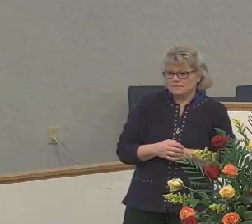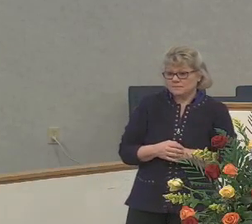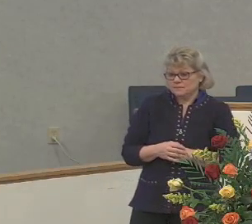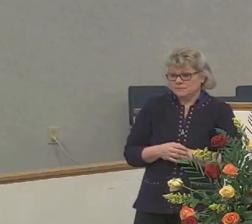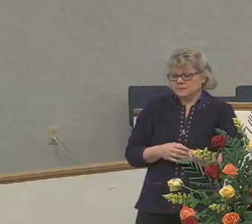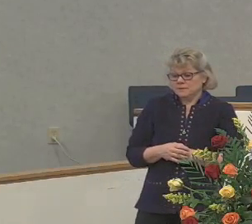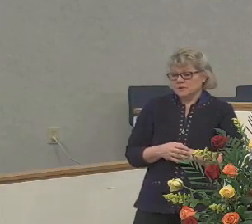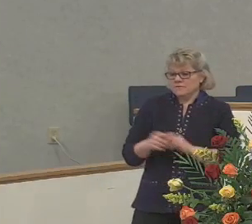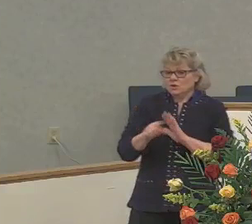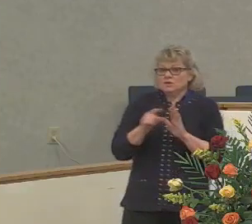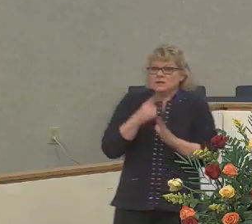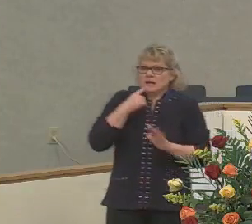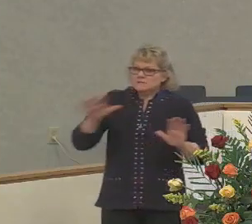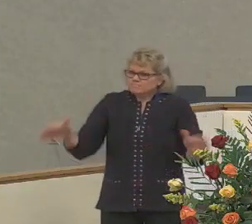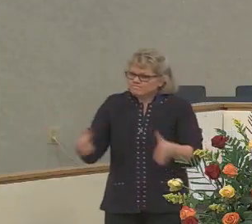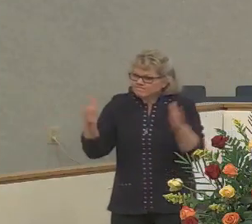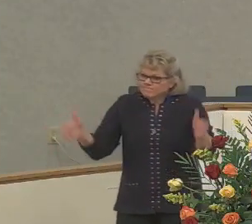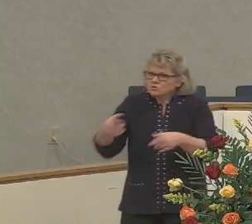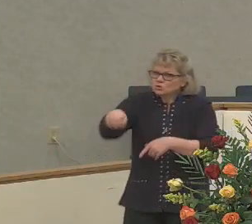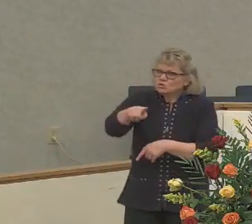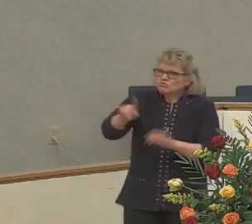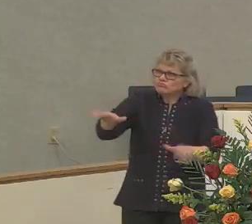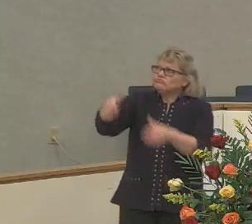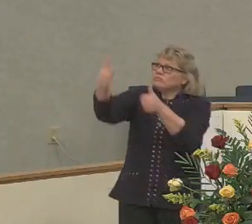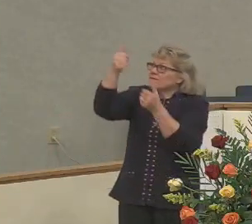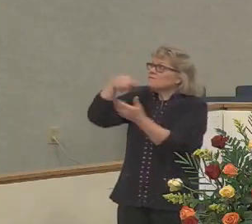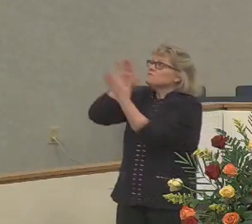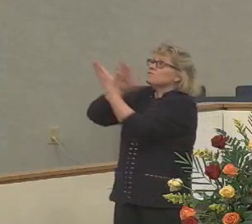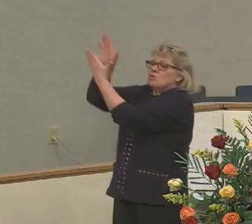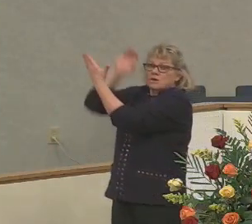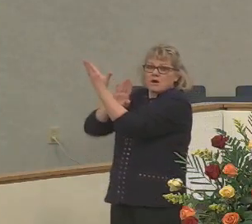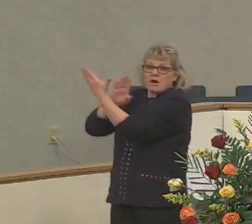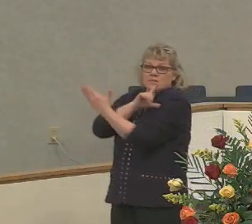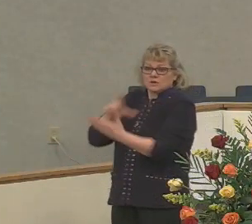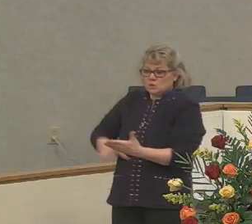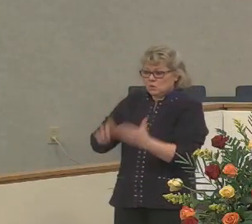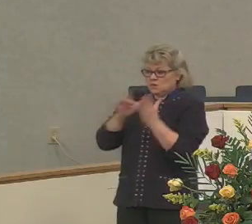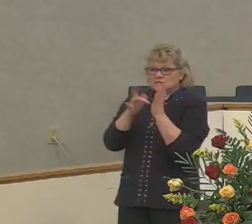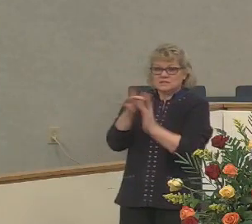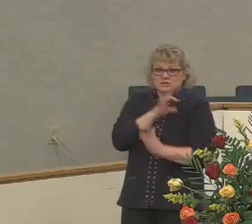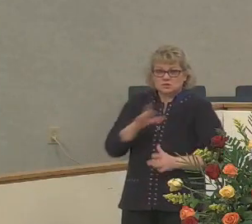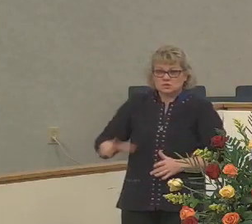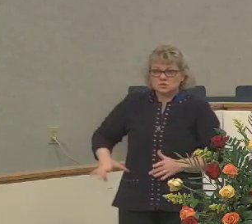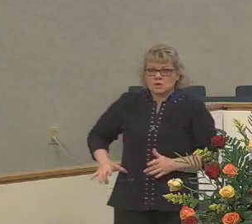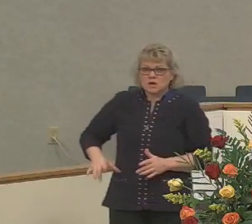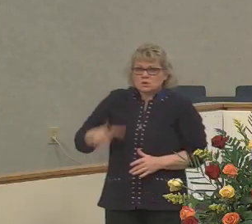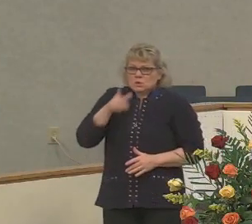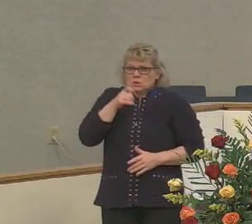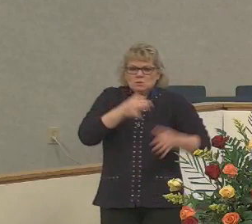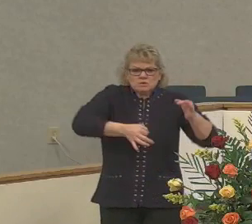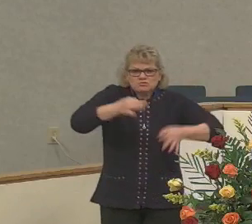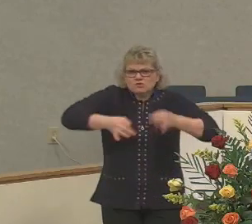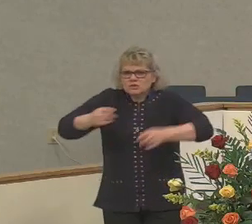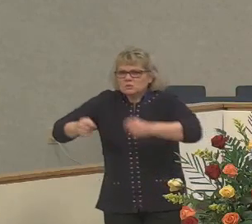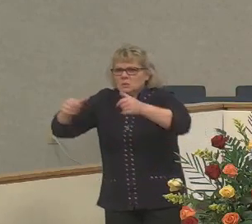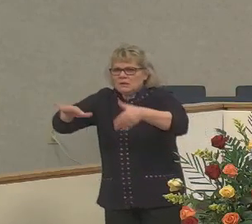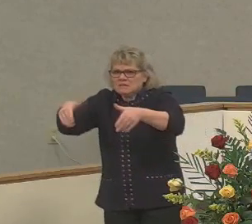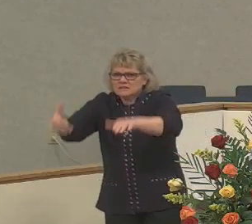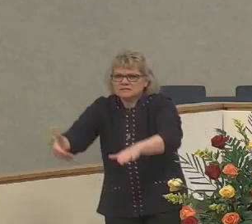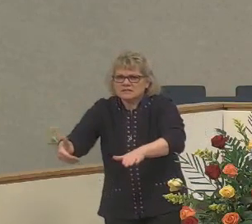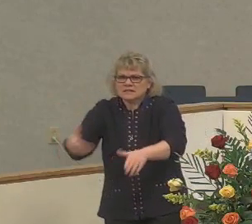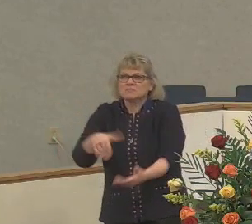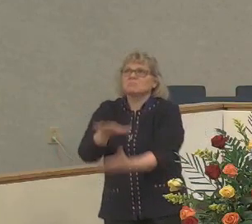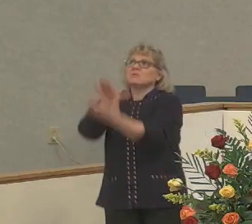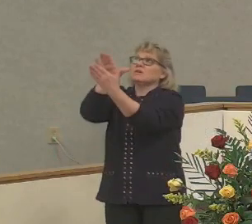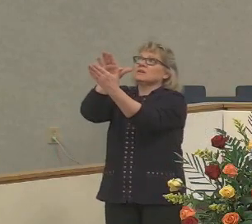in verse 1, I charge thee therefore before God and the Lord Jesus Christ, who shall judge the quick and the dead at